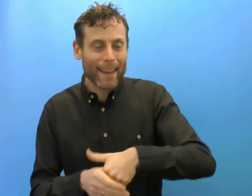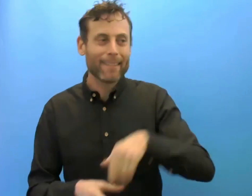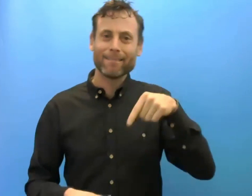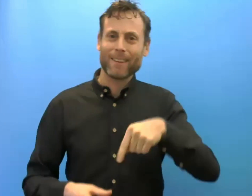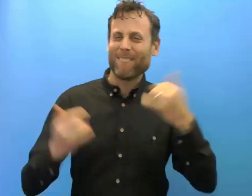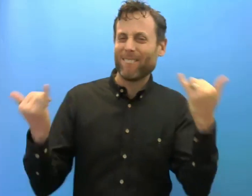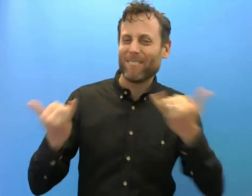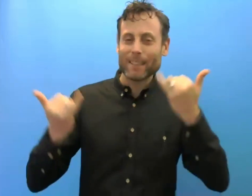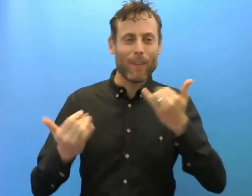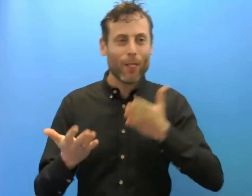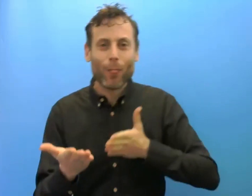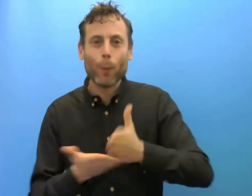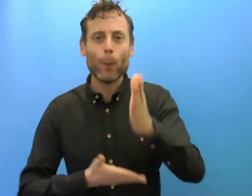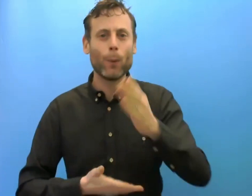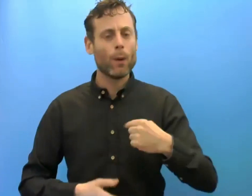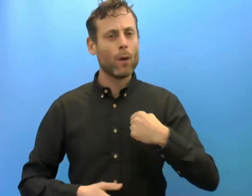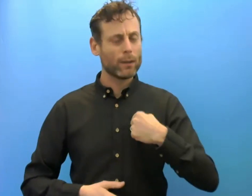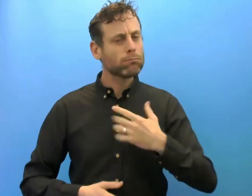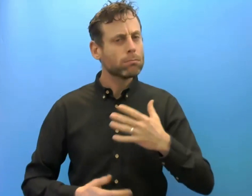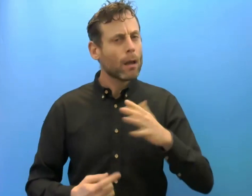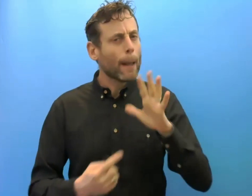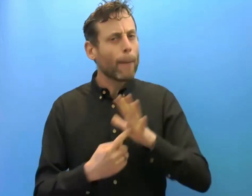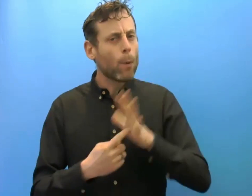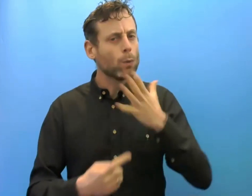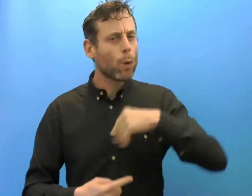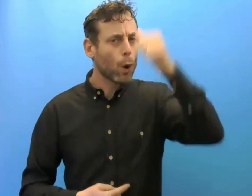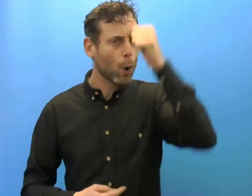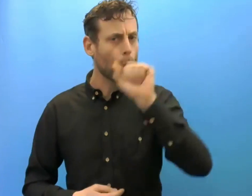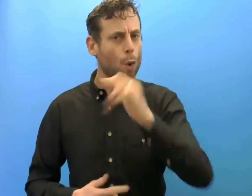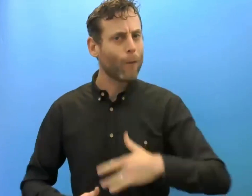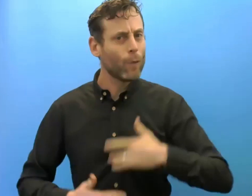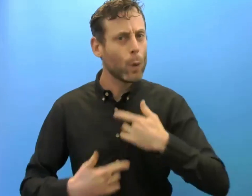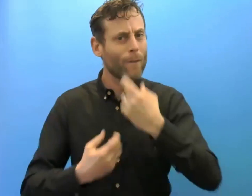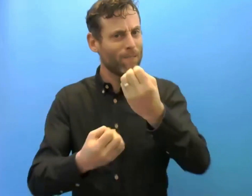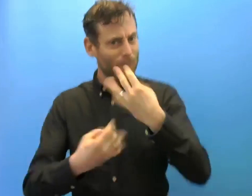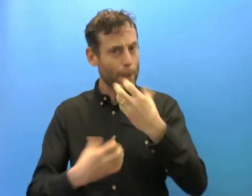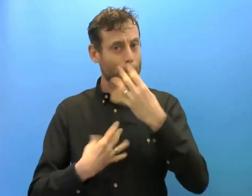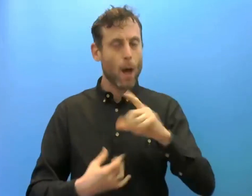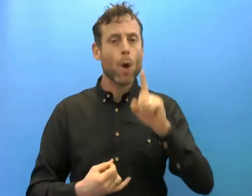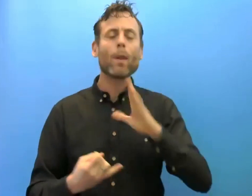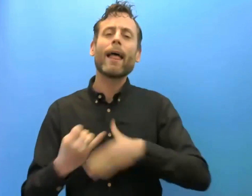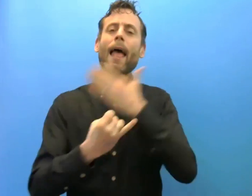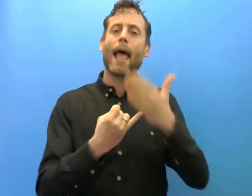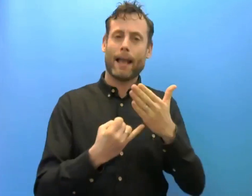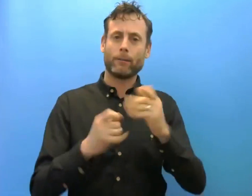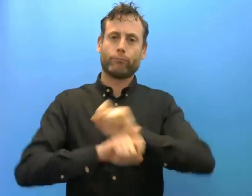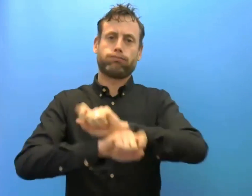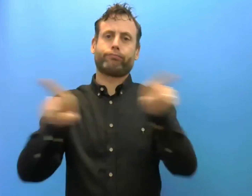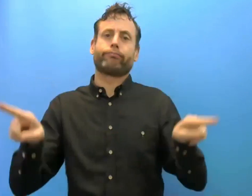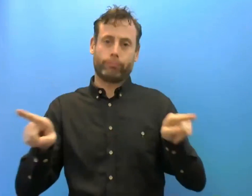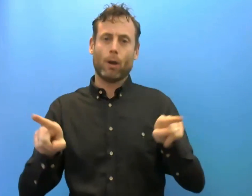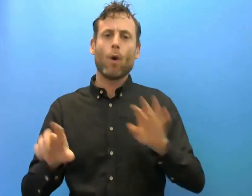our audiences what has worked well and what we could be doing better. Audience surveys will be sent out for feedback after